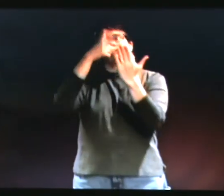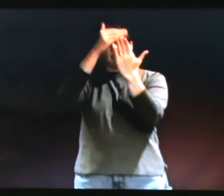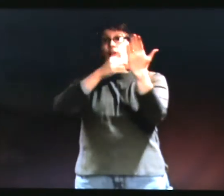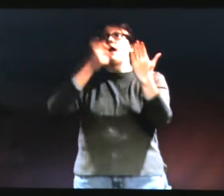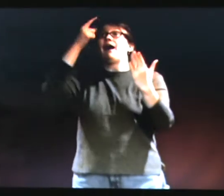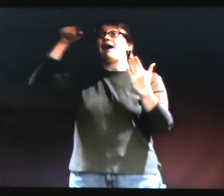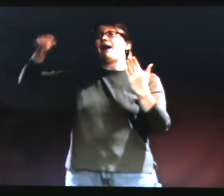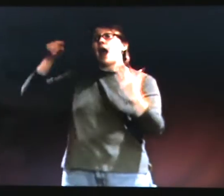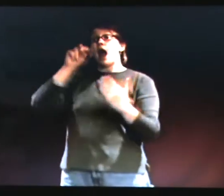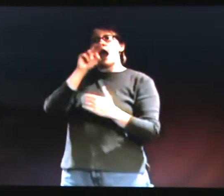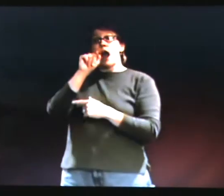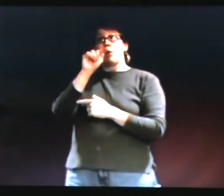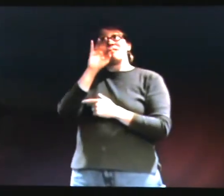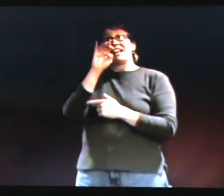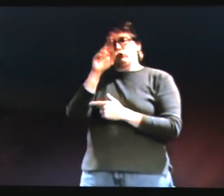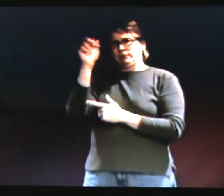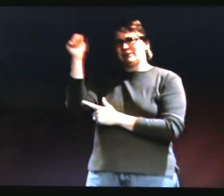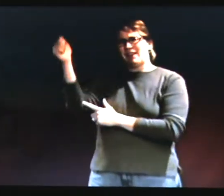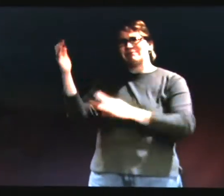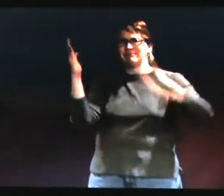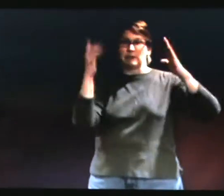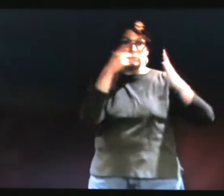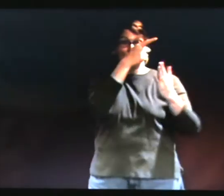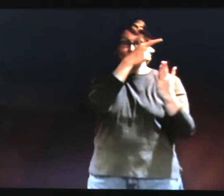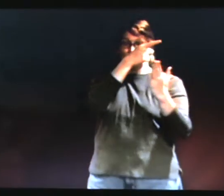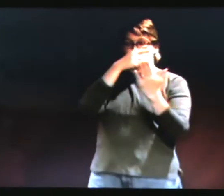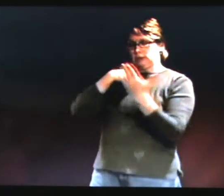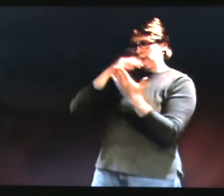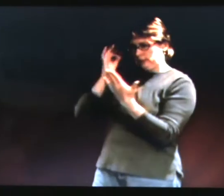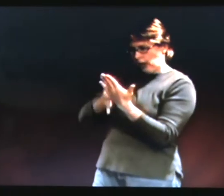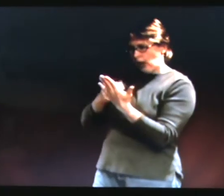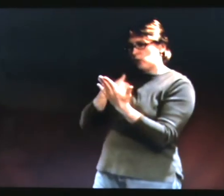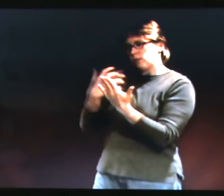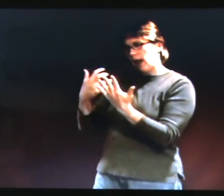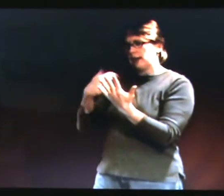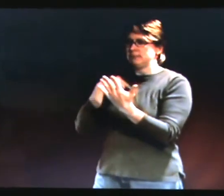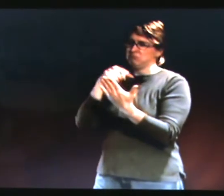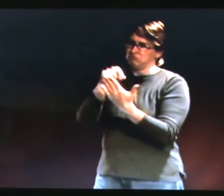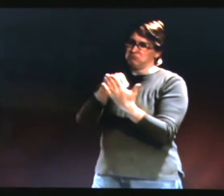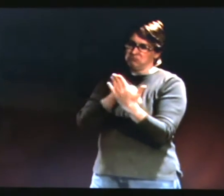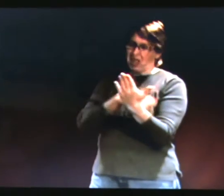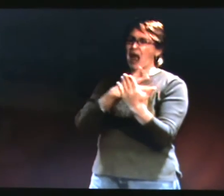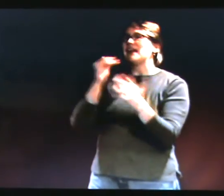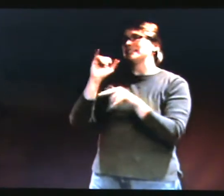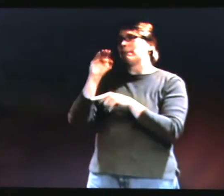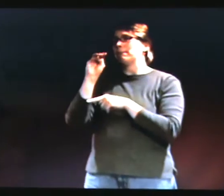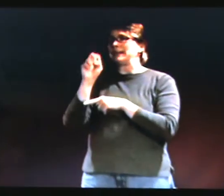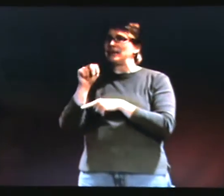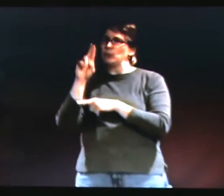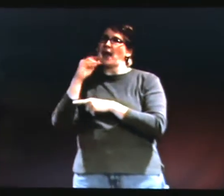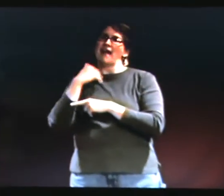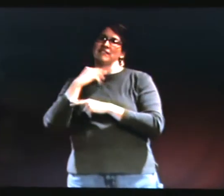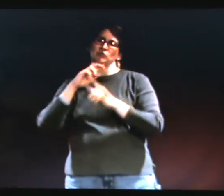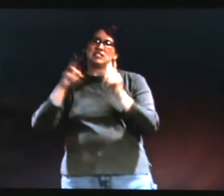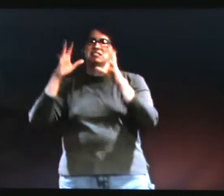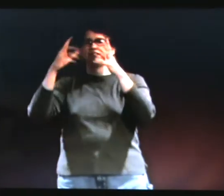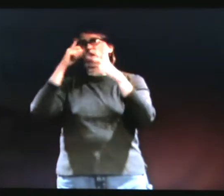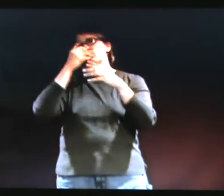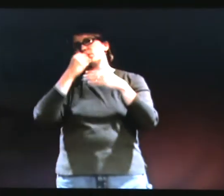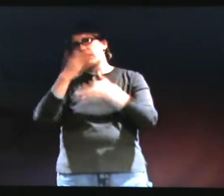be. And the outfitters, they'll help you decide what you need, depends on what they